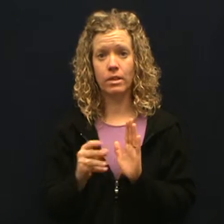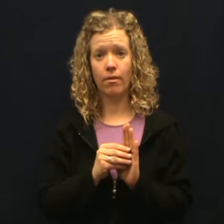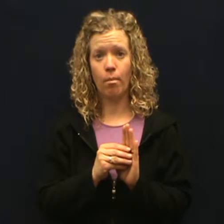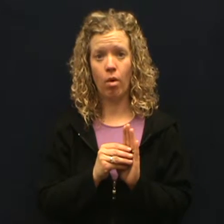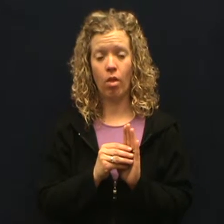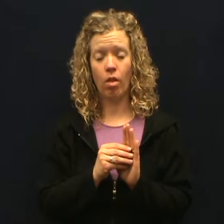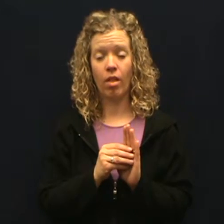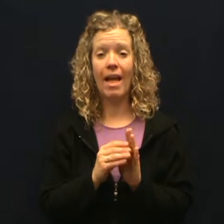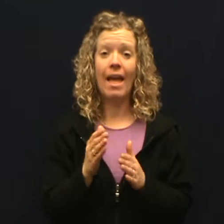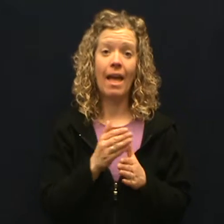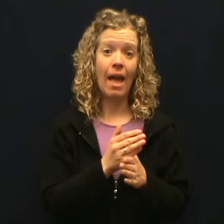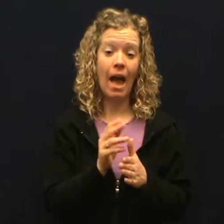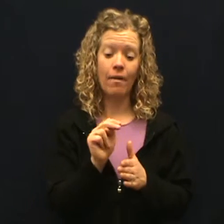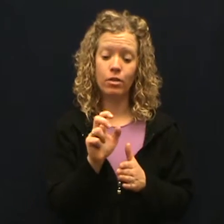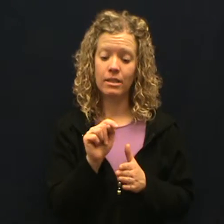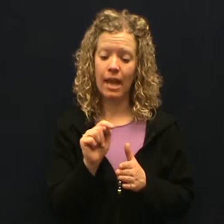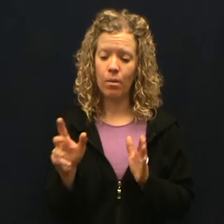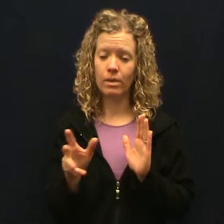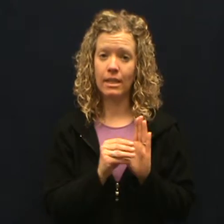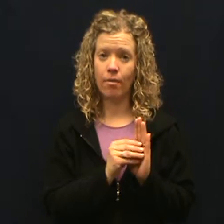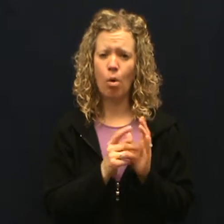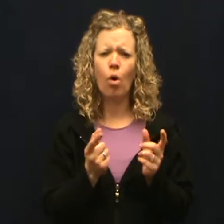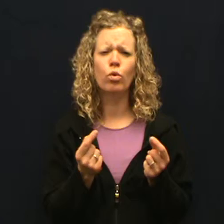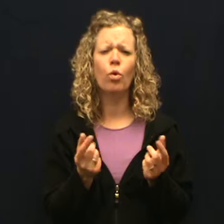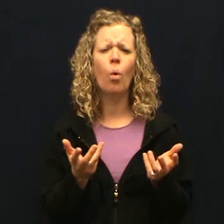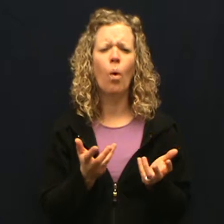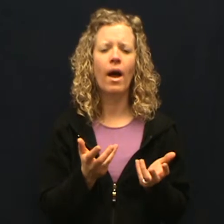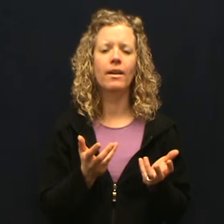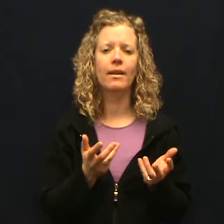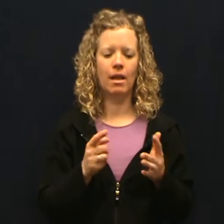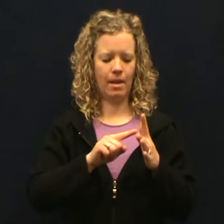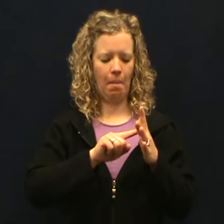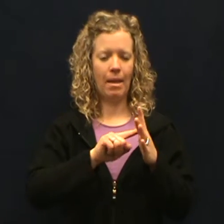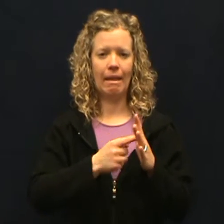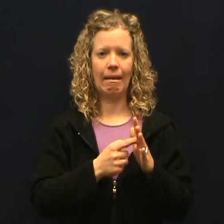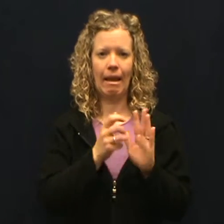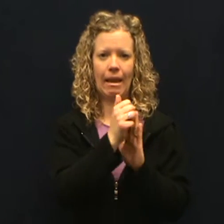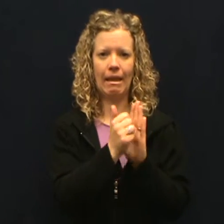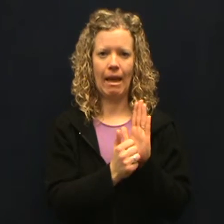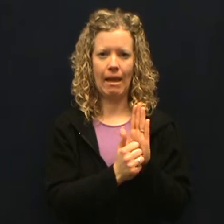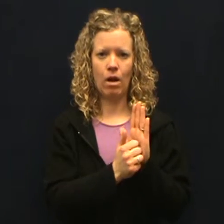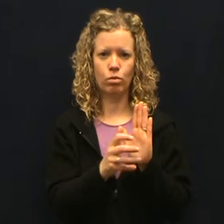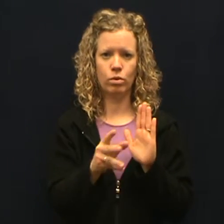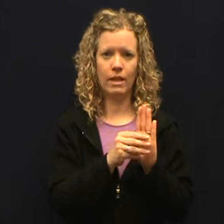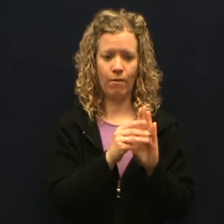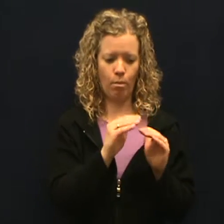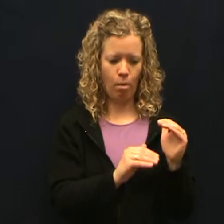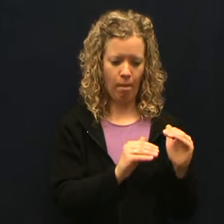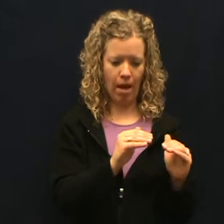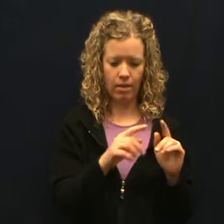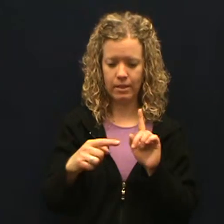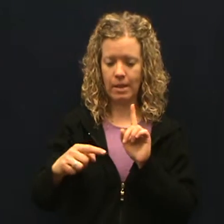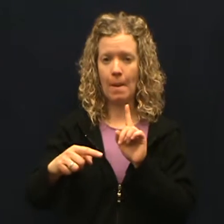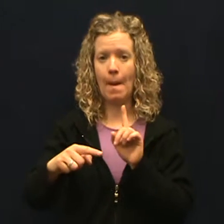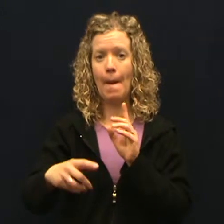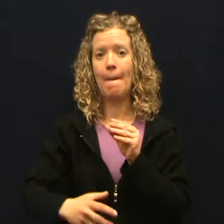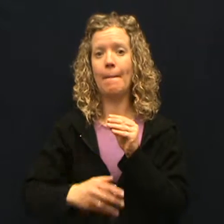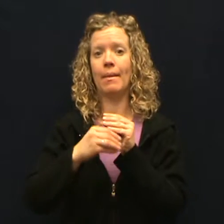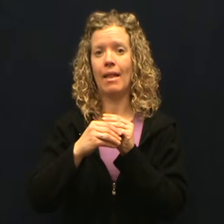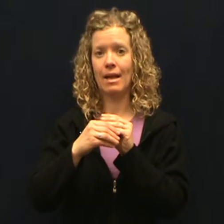net receivables, you merely take your beginning accounts receivable balance plus your ending accounts receivables balance divided by